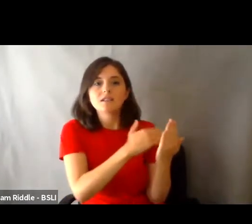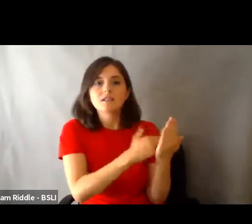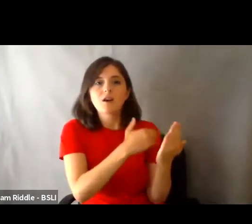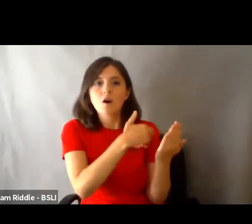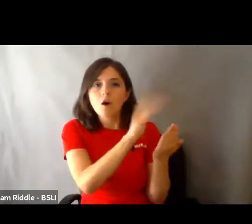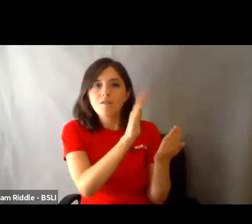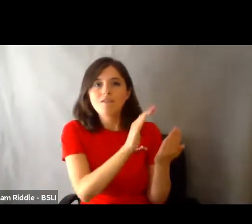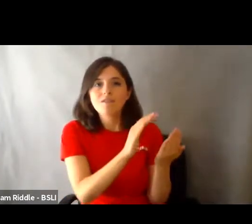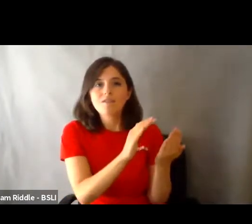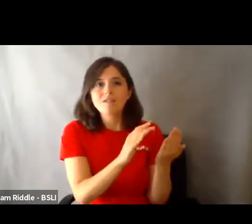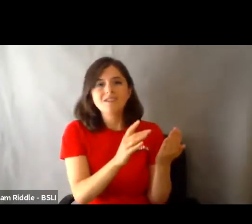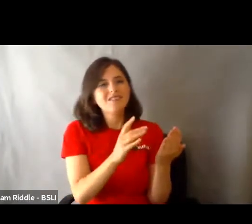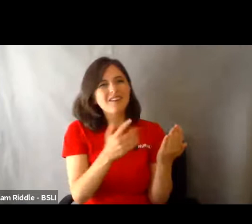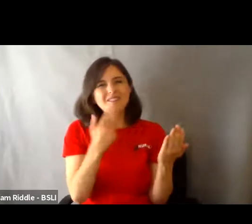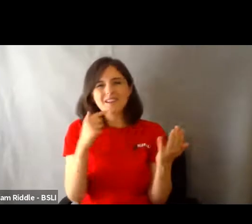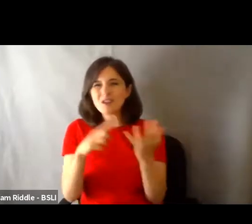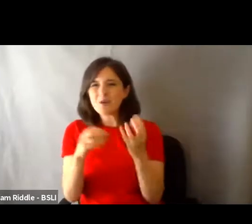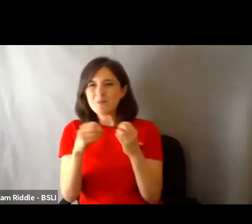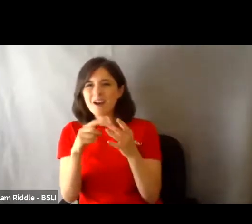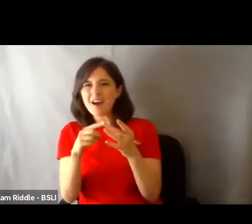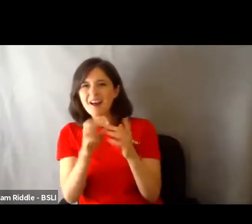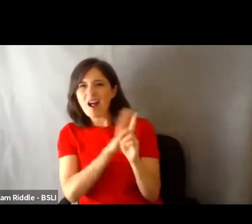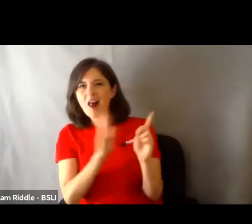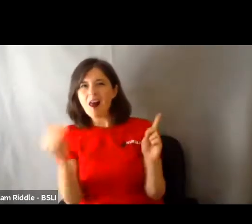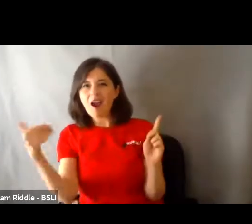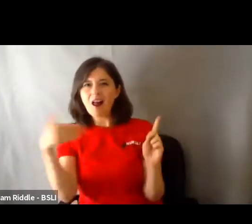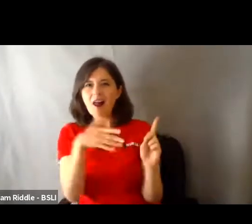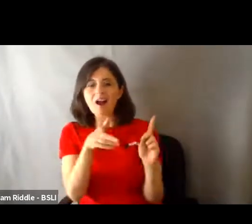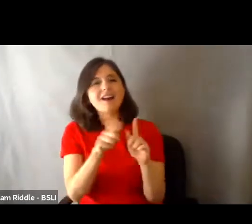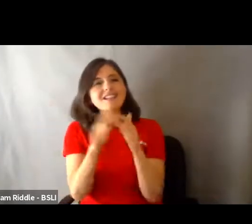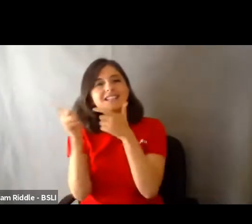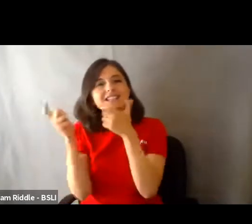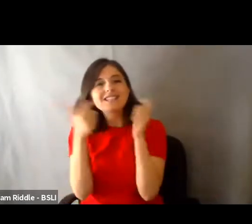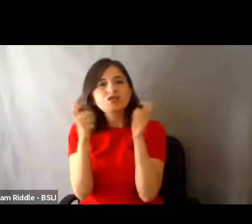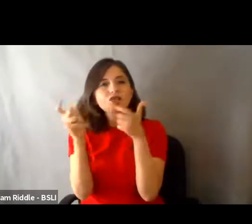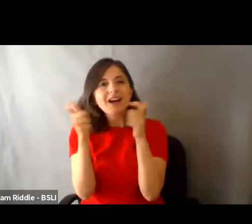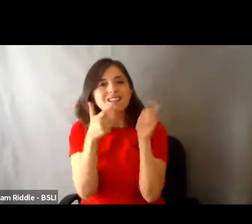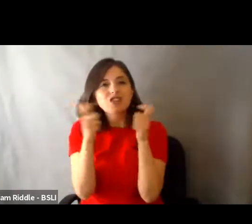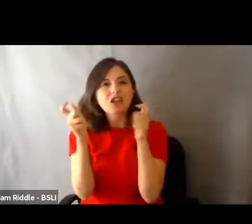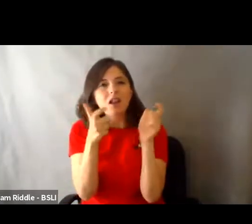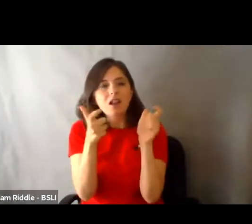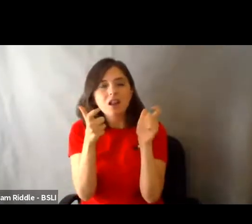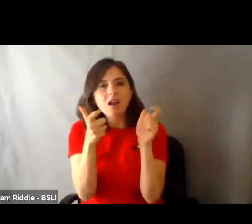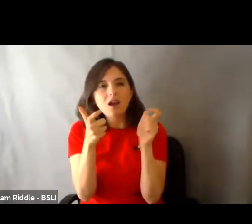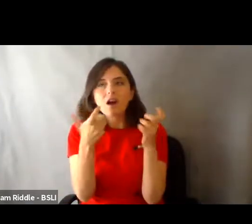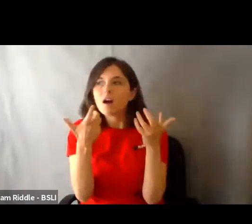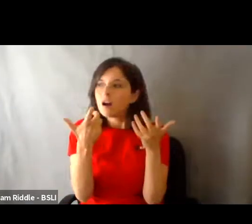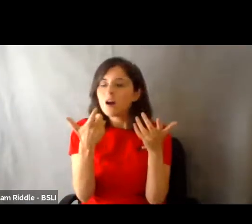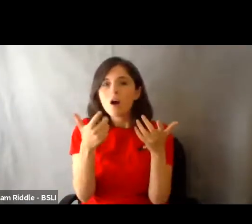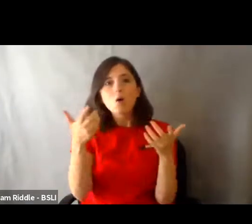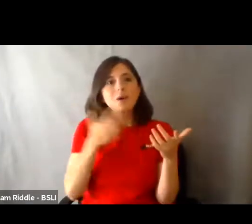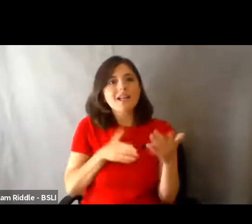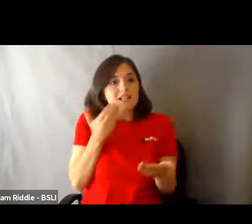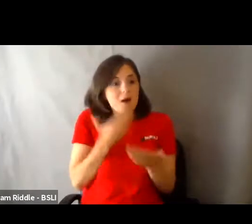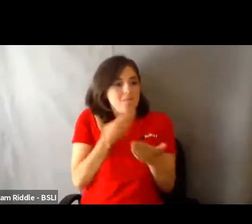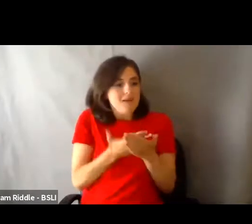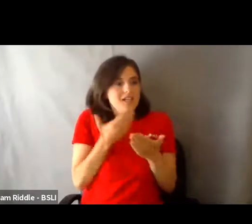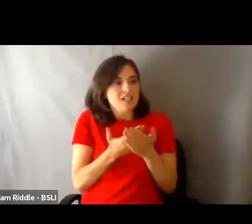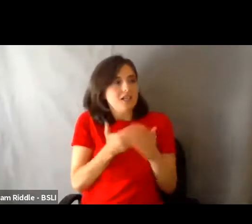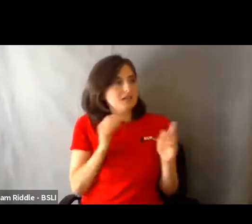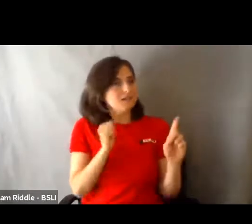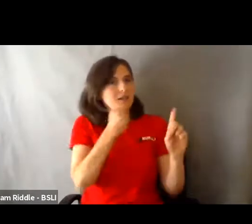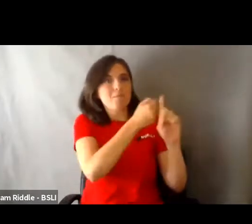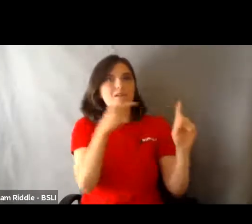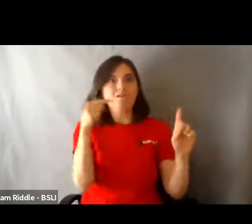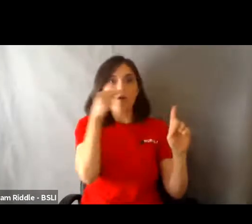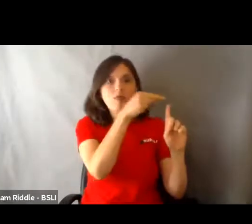around the houses. I think it's right that Bill says it's a distraction from the immediacy of things that we should be going after now. And I think